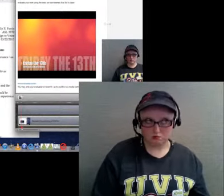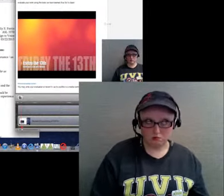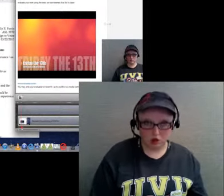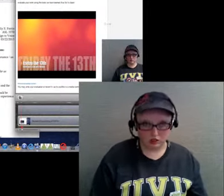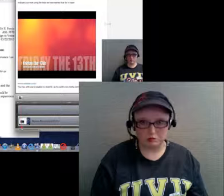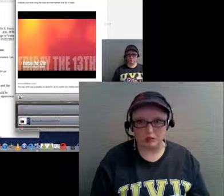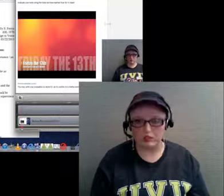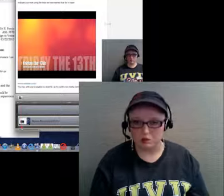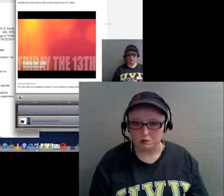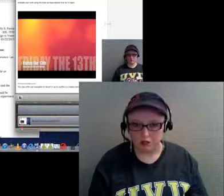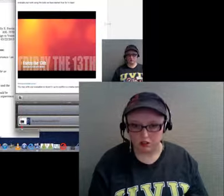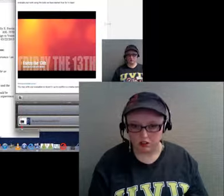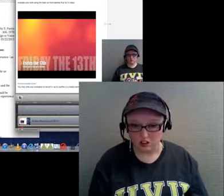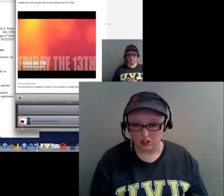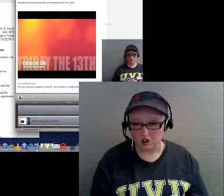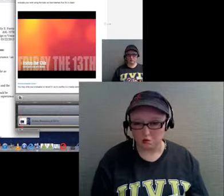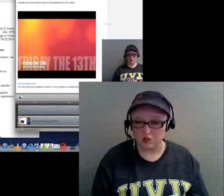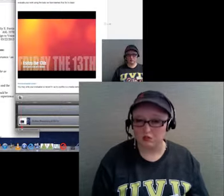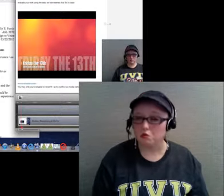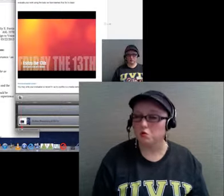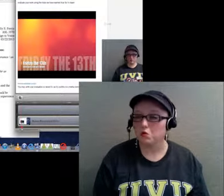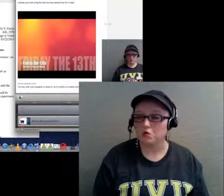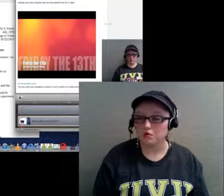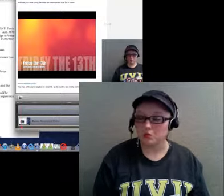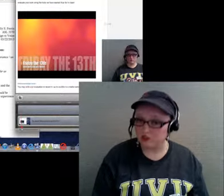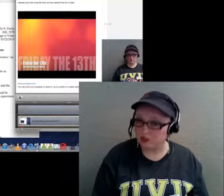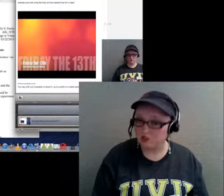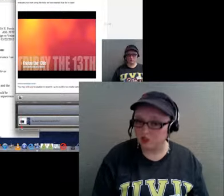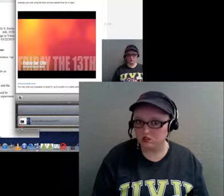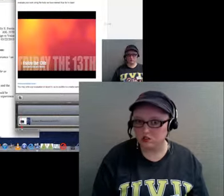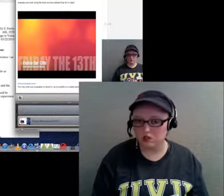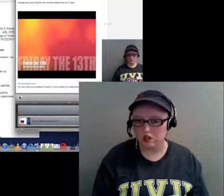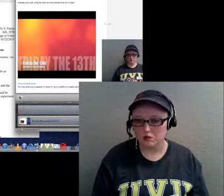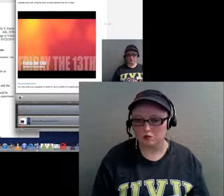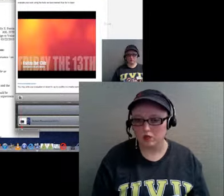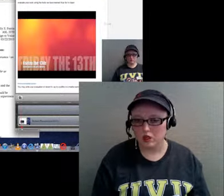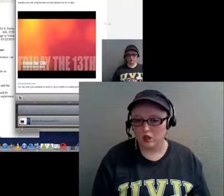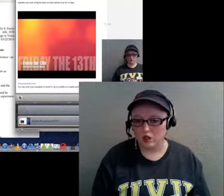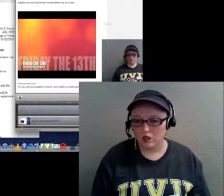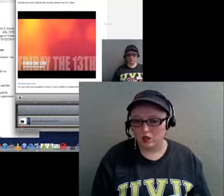is possibly a little bit better than a couple of the previous ones.